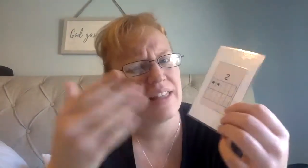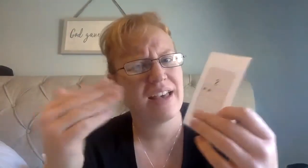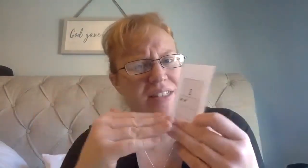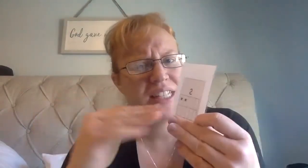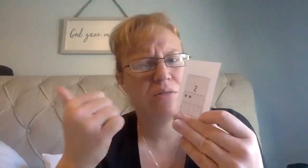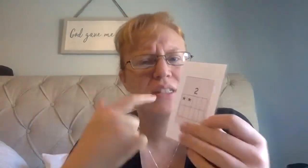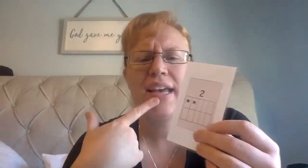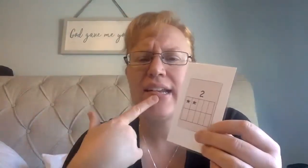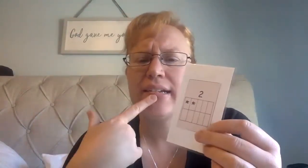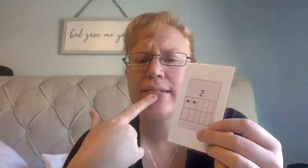left to equal 10?